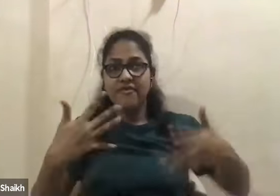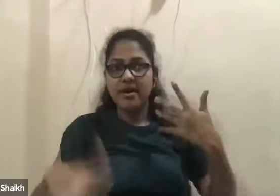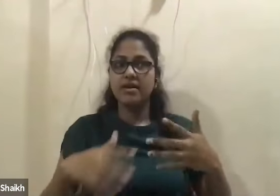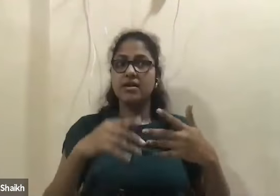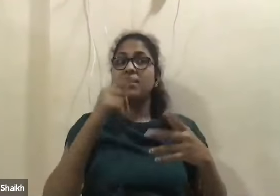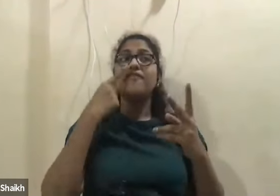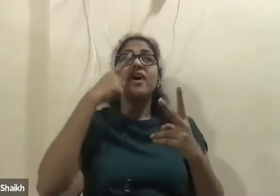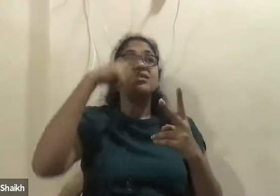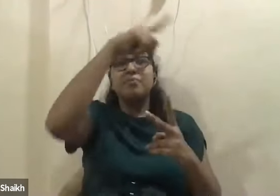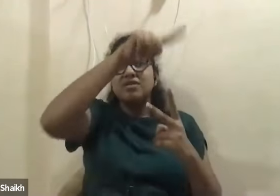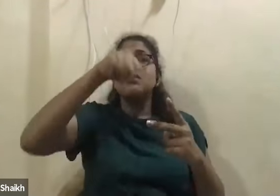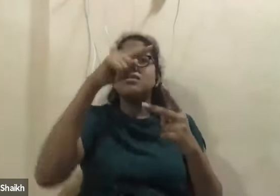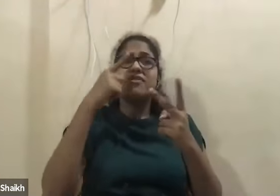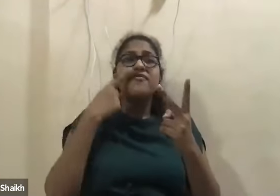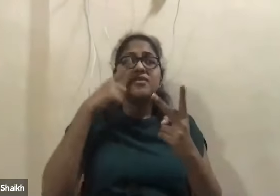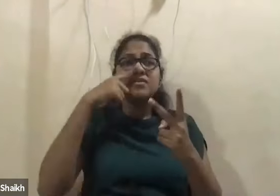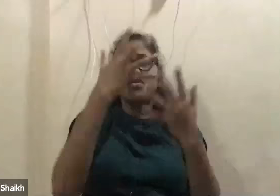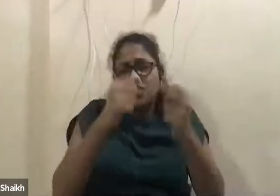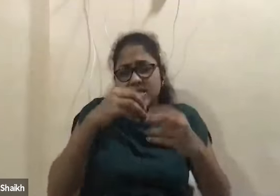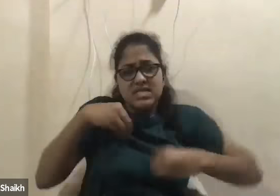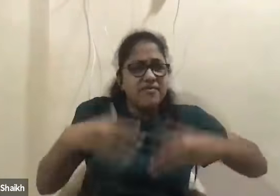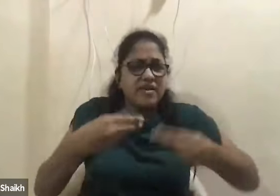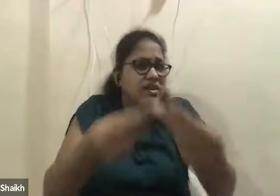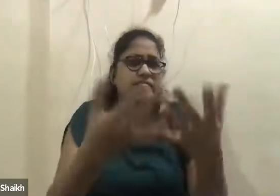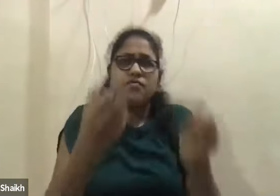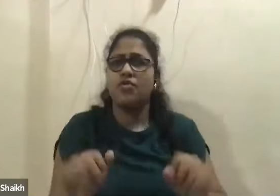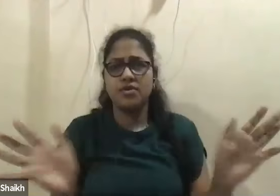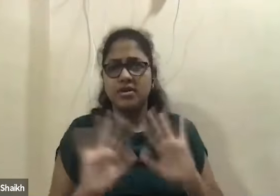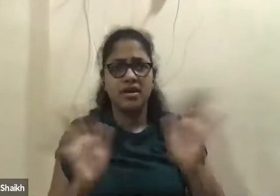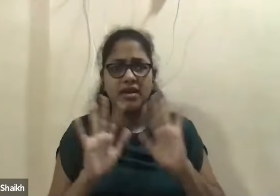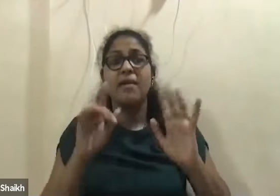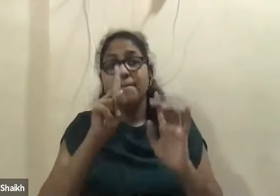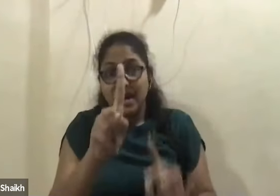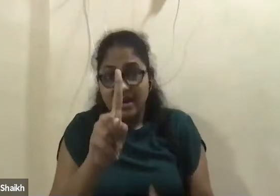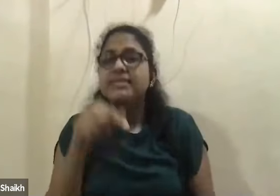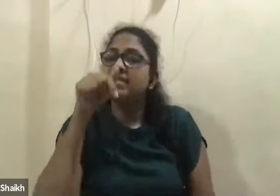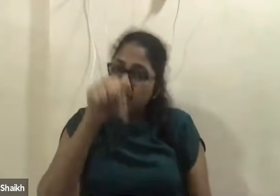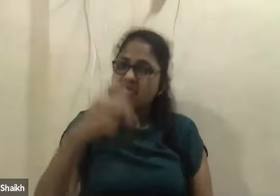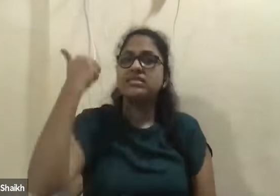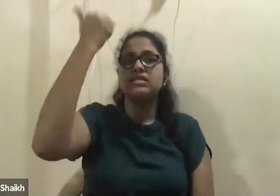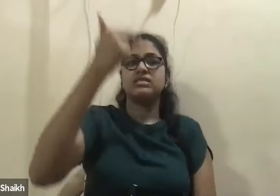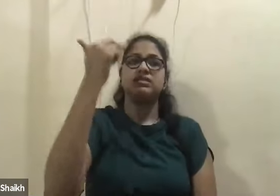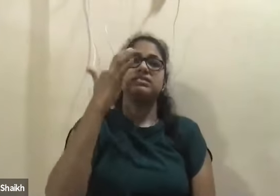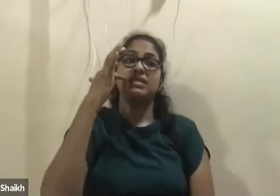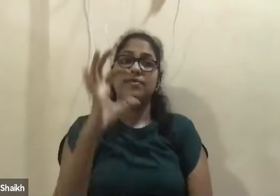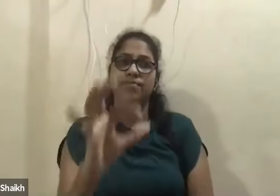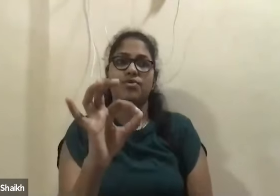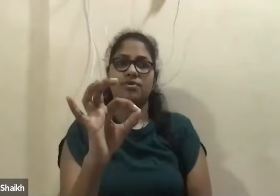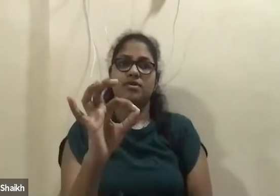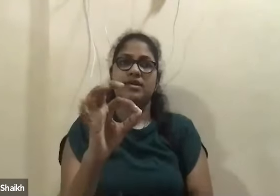suffer. So it's also important to respect the autonomy of